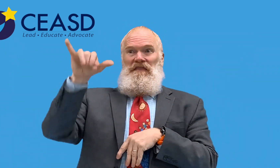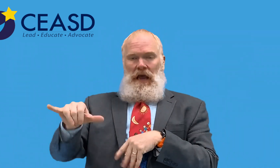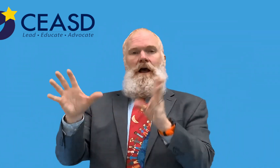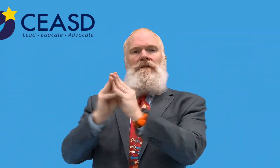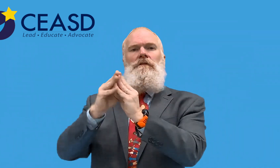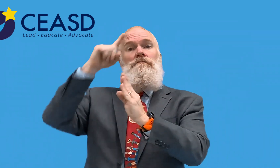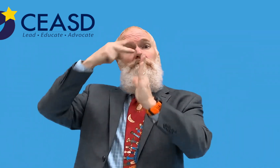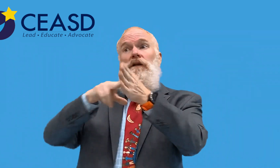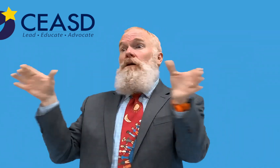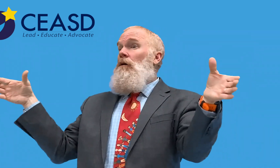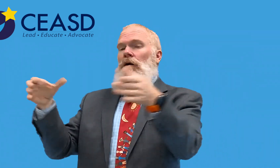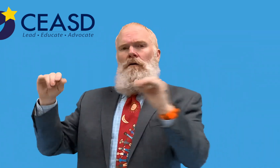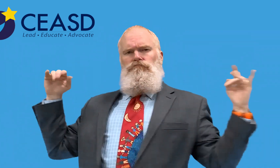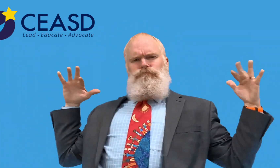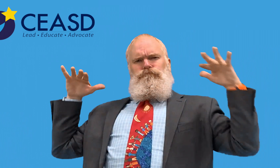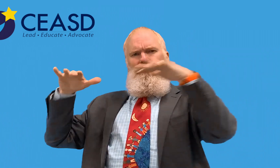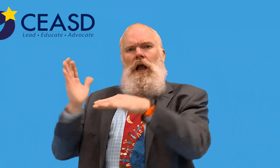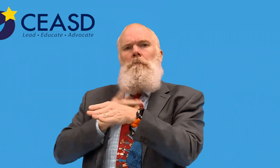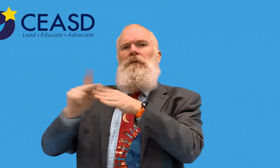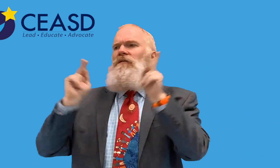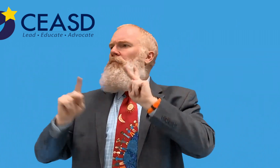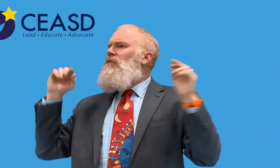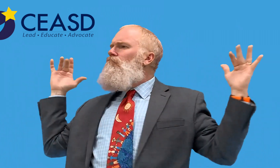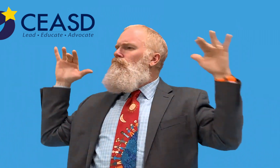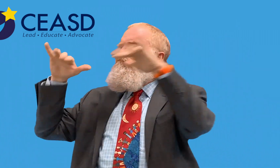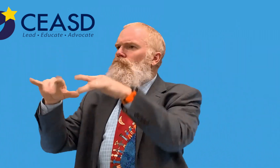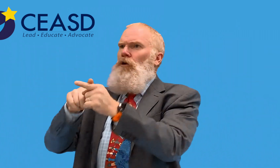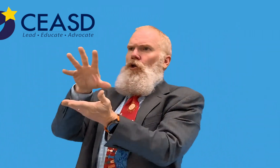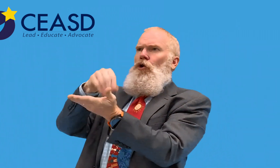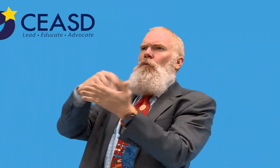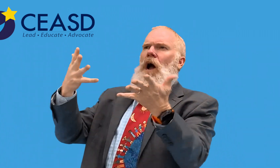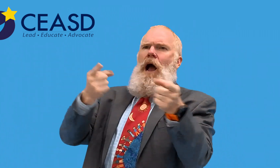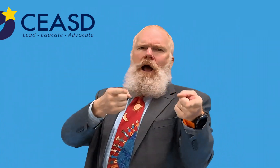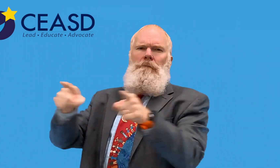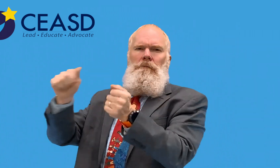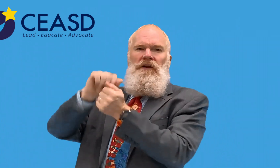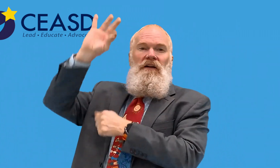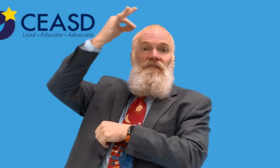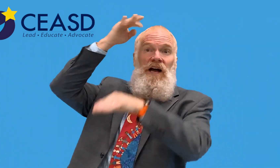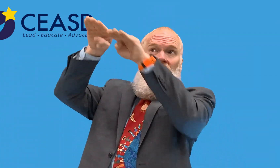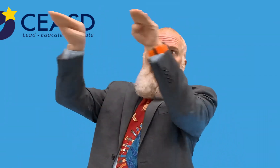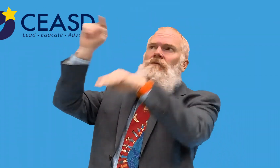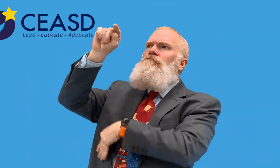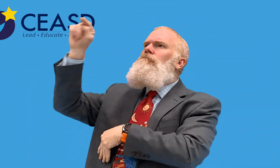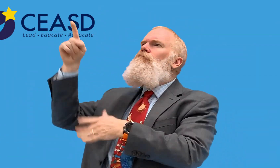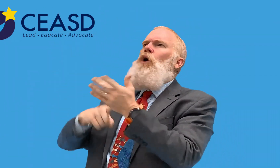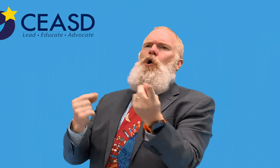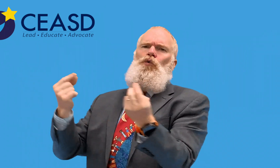law. This collaboration ensures the most equitable laws for all our children. This summit brings together professionals in the